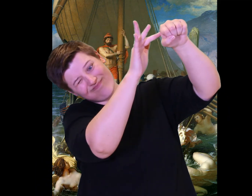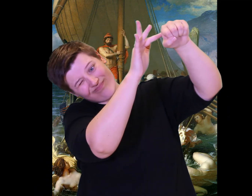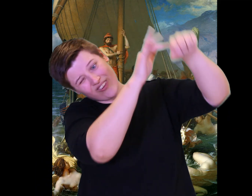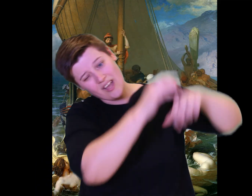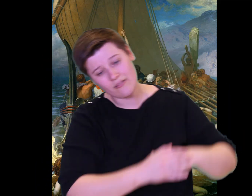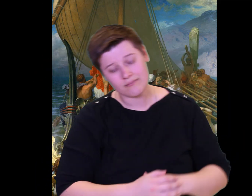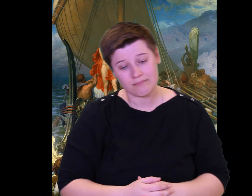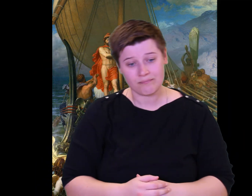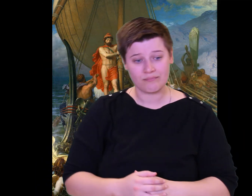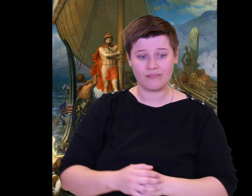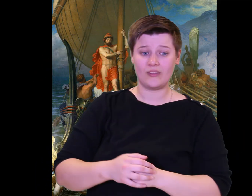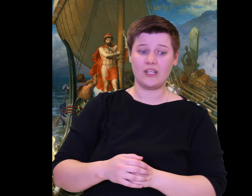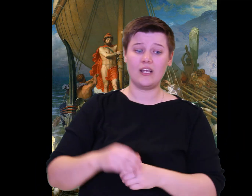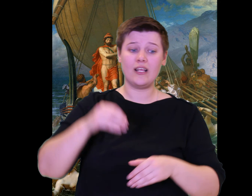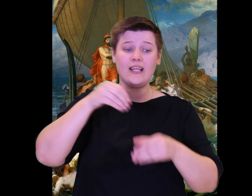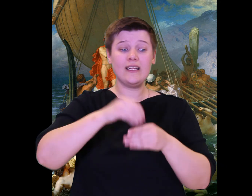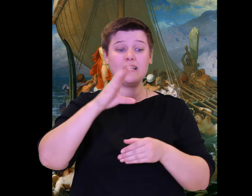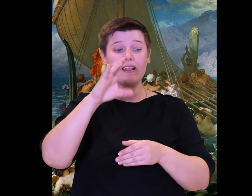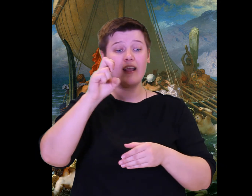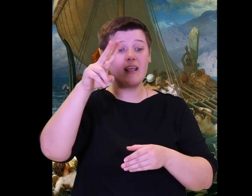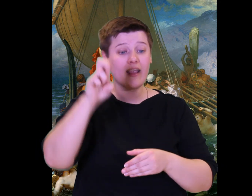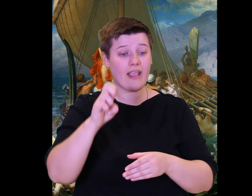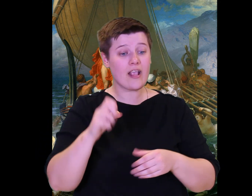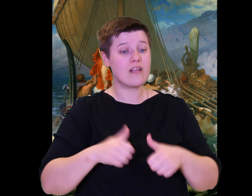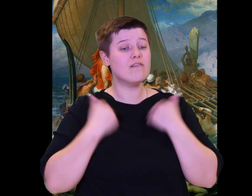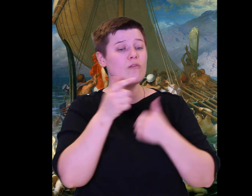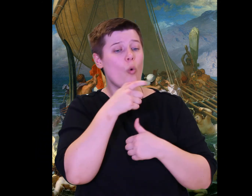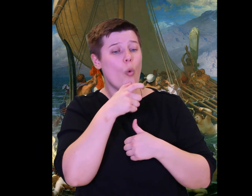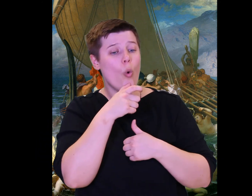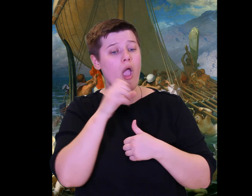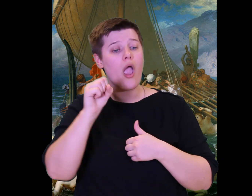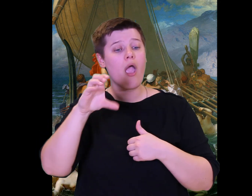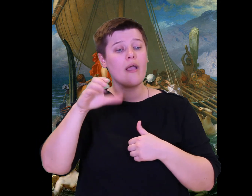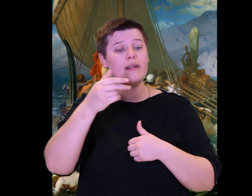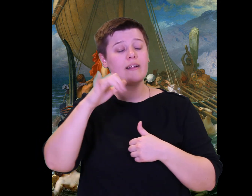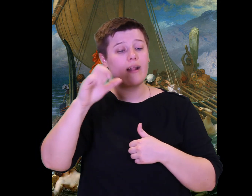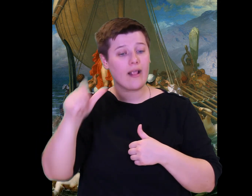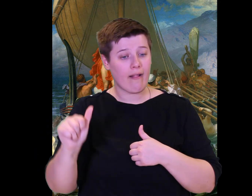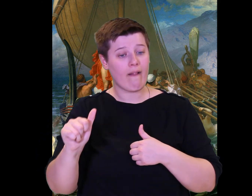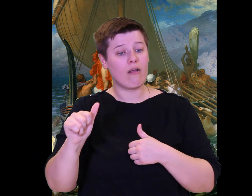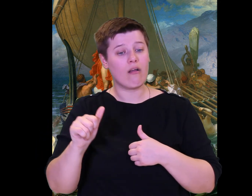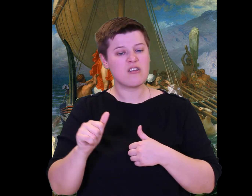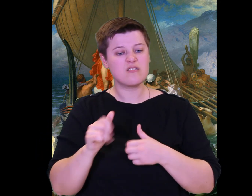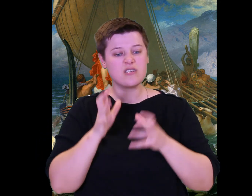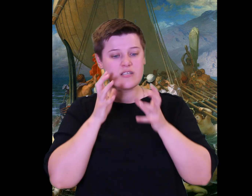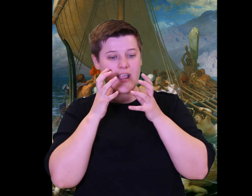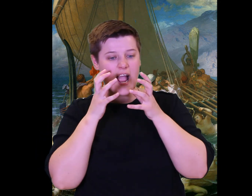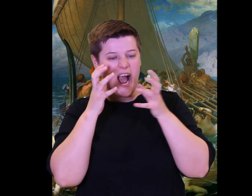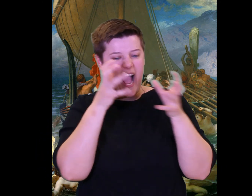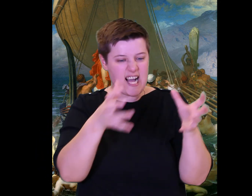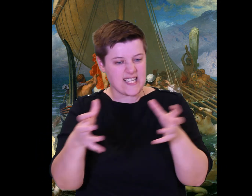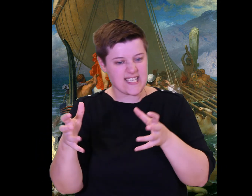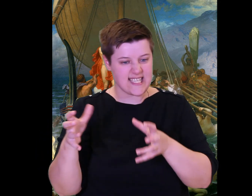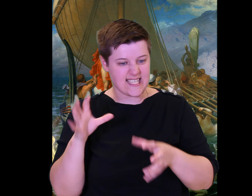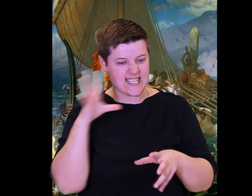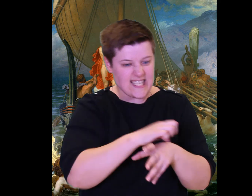ship's mast, by hand and foot, straight and upright, with tight ropes.